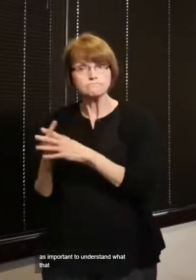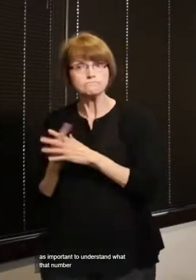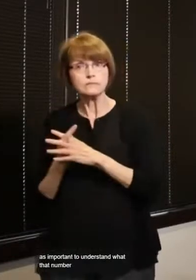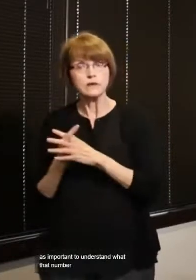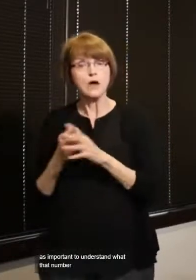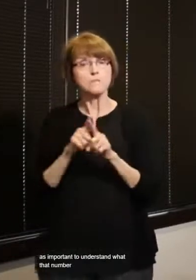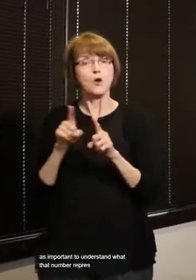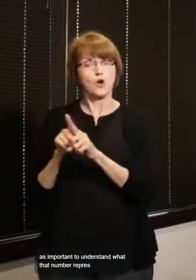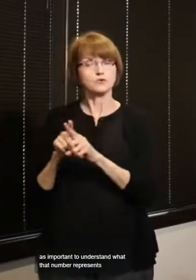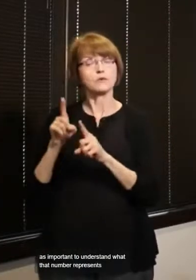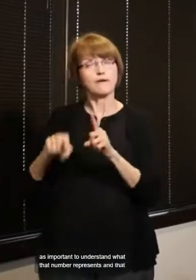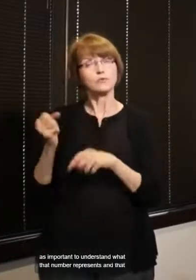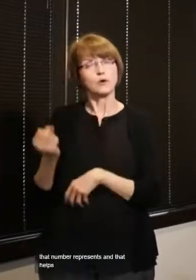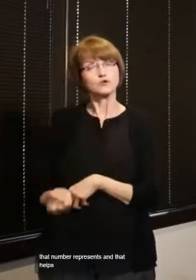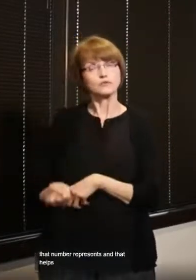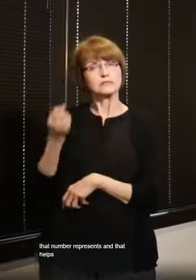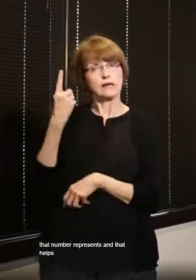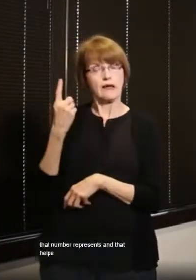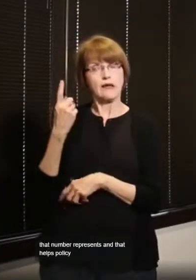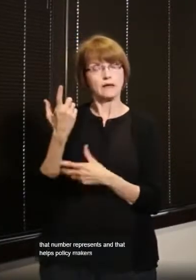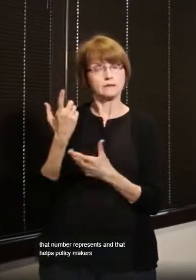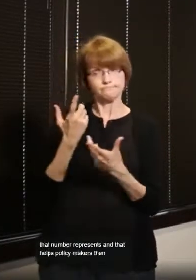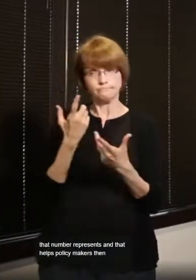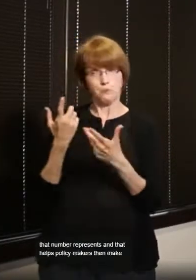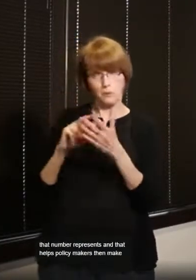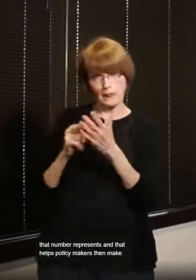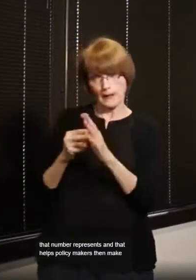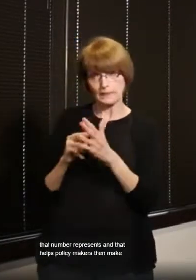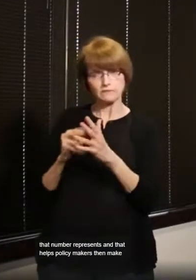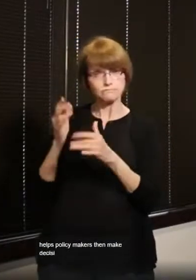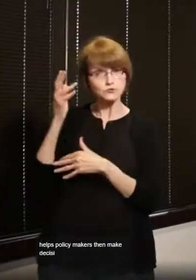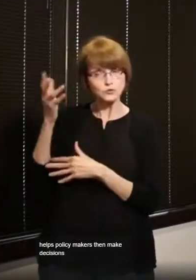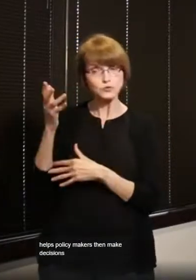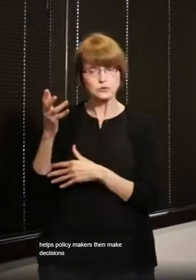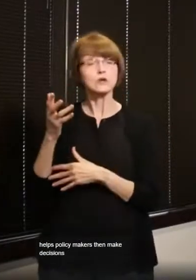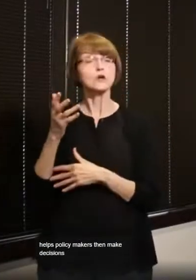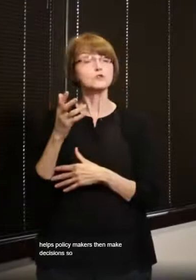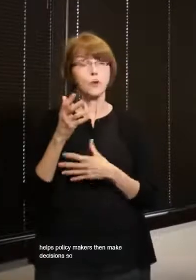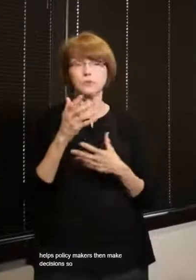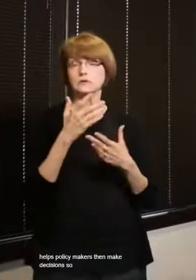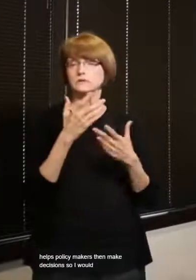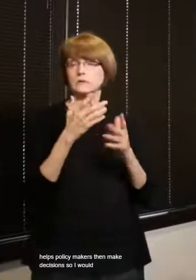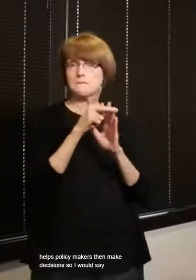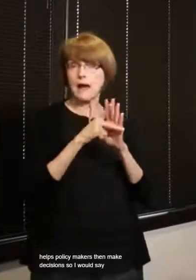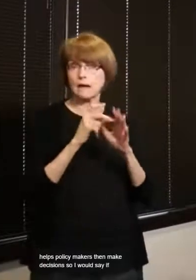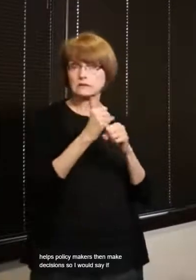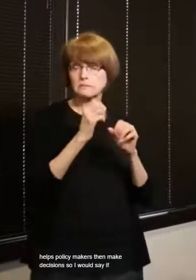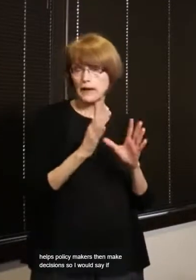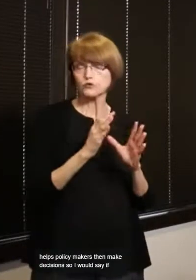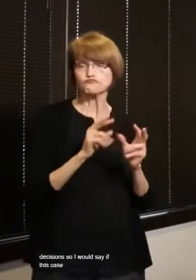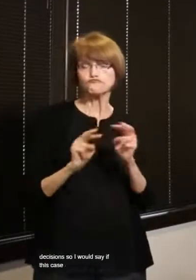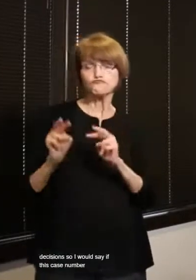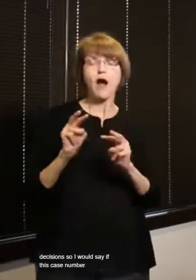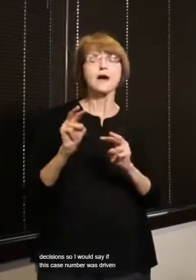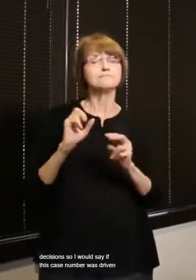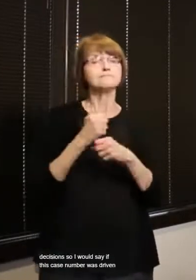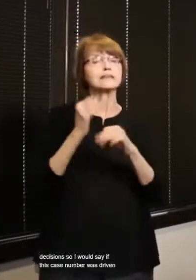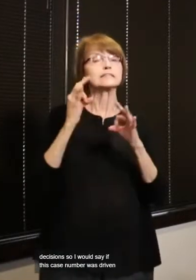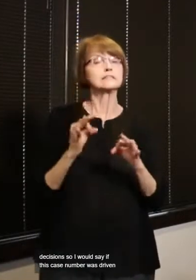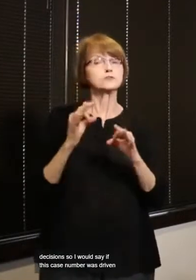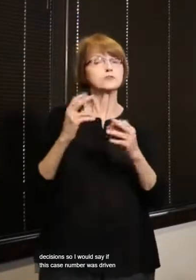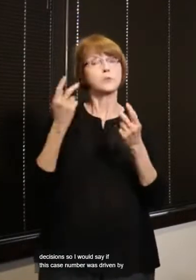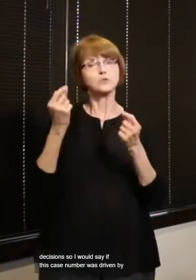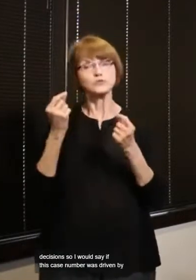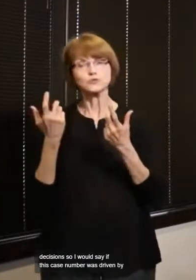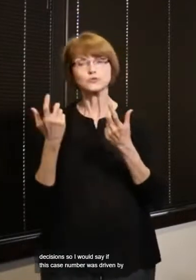represents. And that helps policymakers then make decisions. So I would say if this case number was driven by